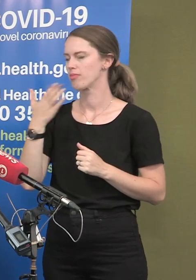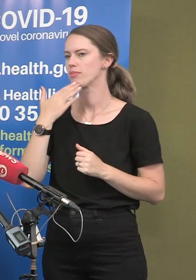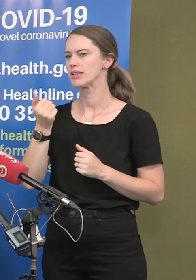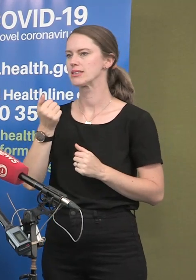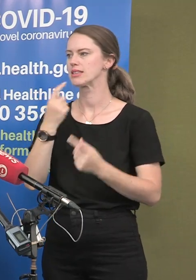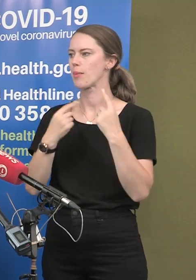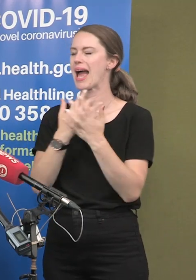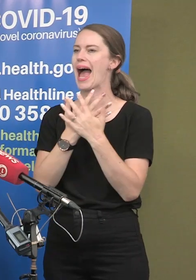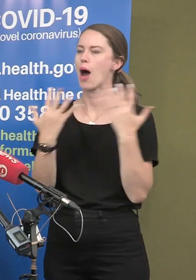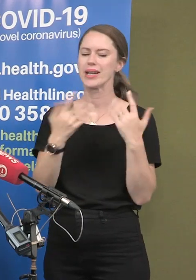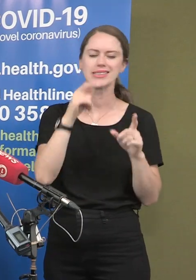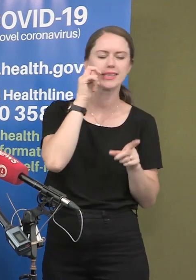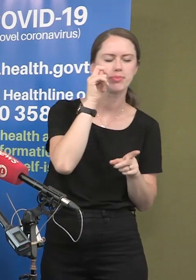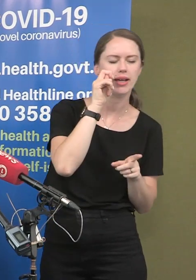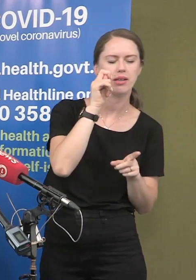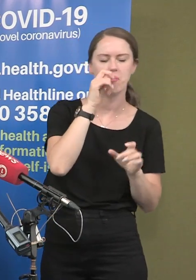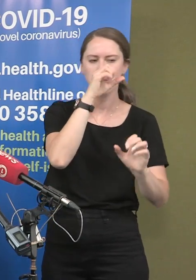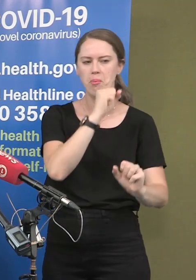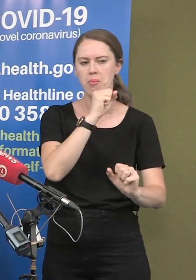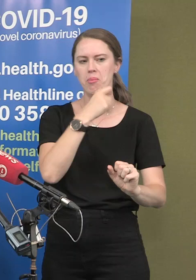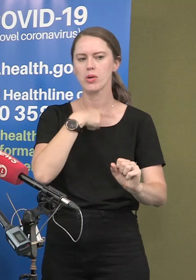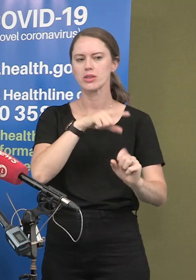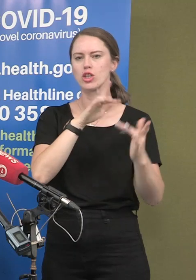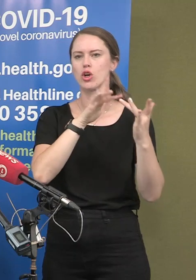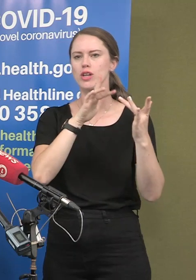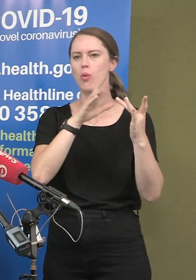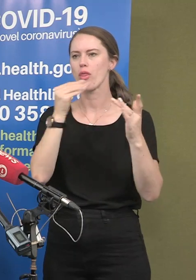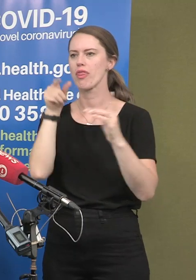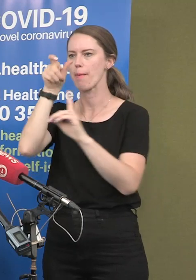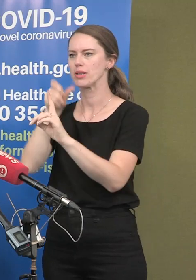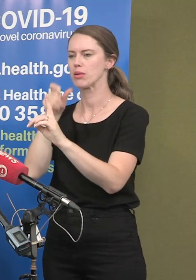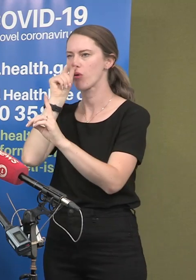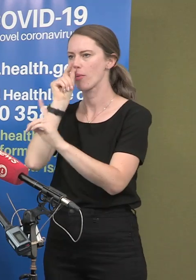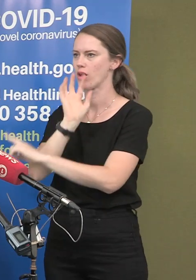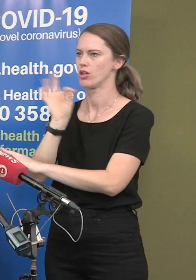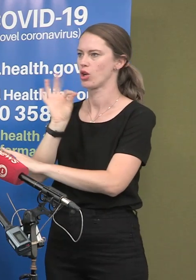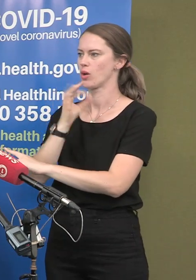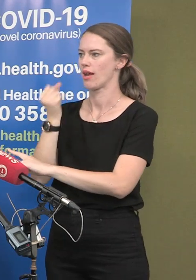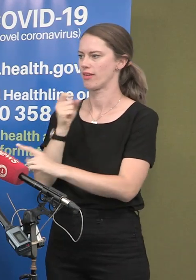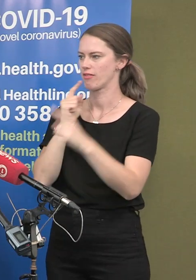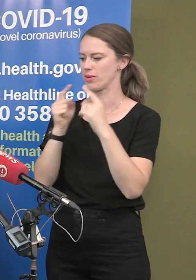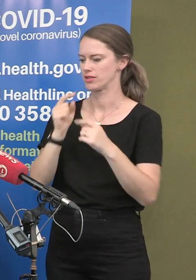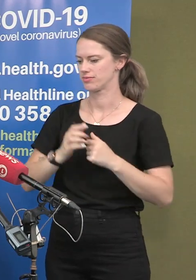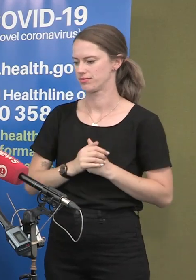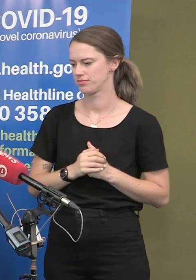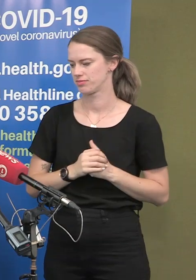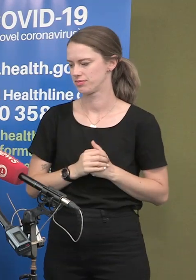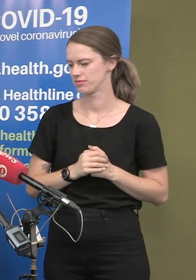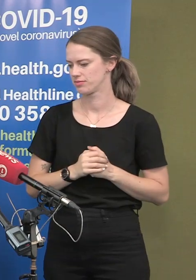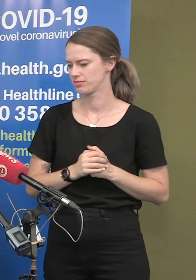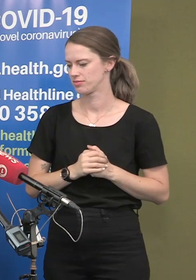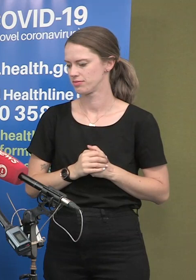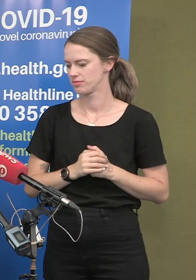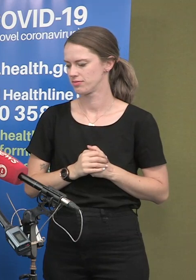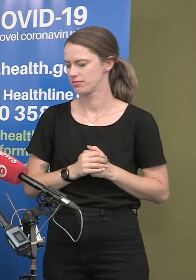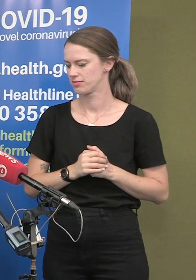many people are suspected cases after contact with a probable case? No, I don't have that information. But what I can say is, of